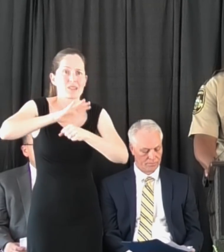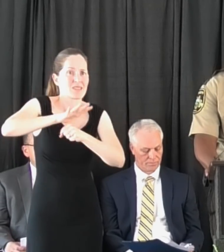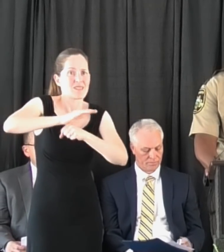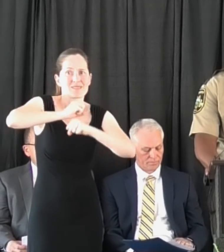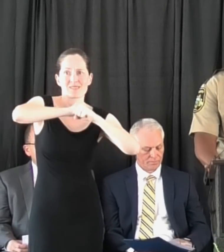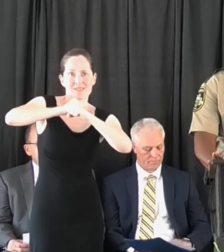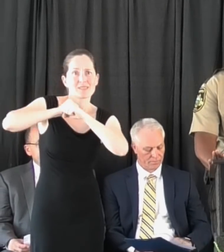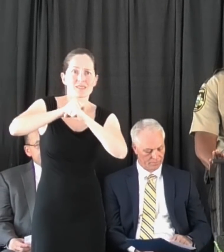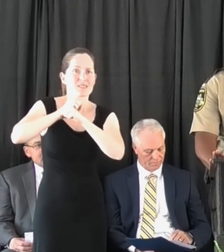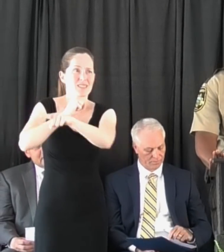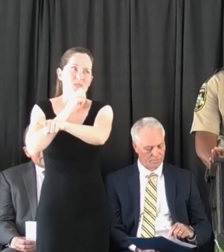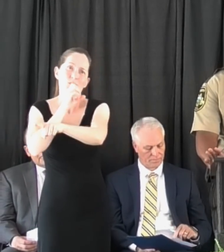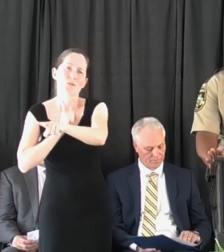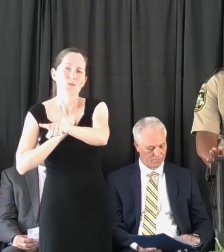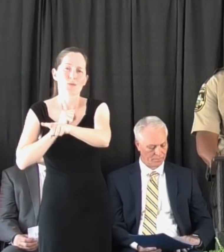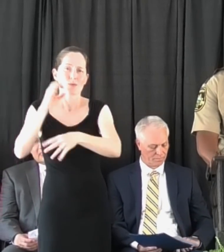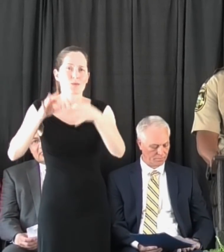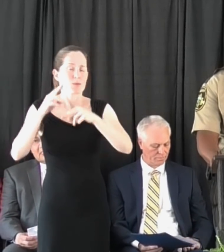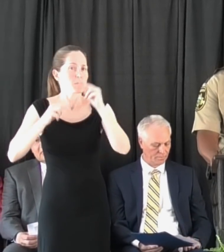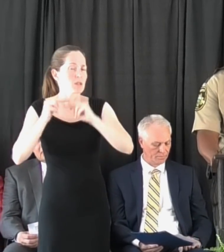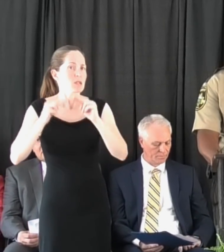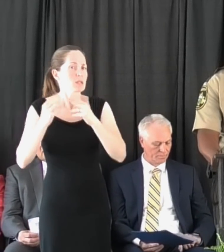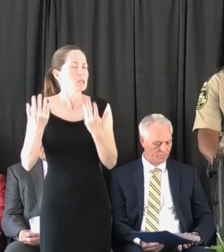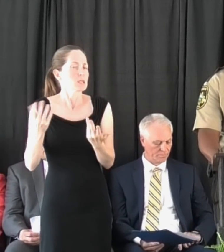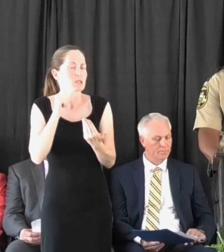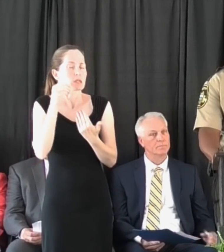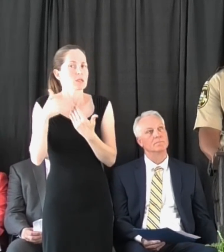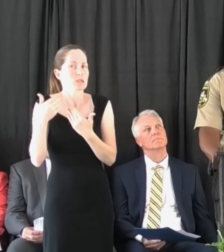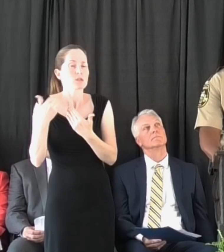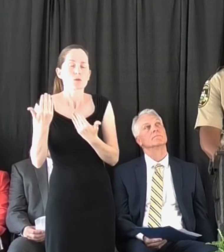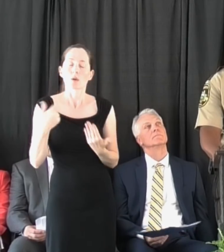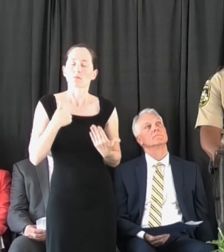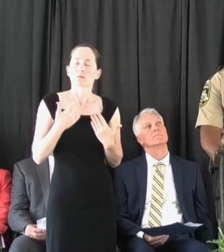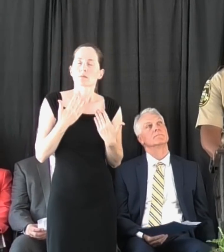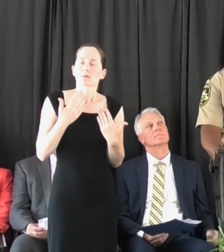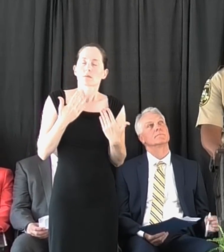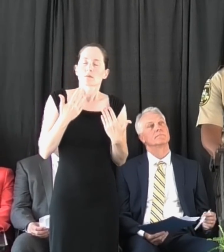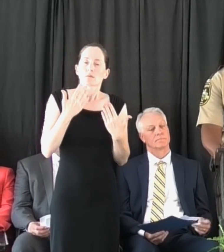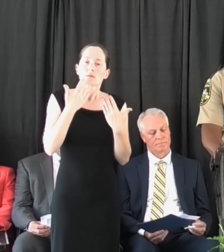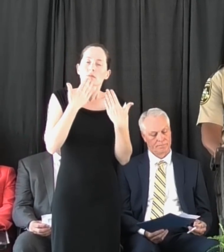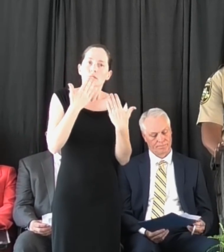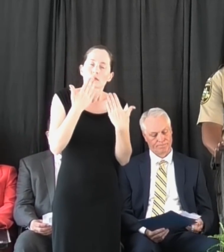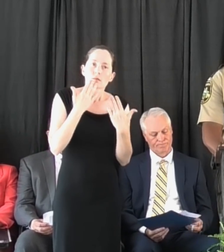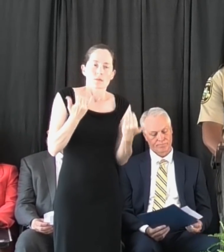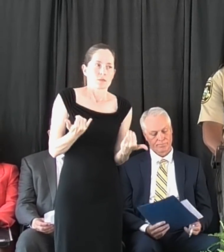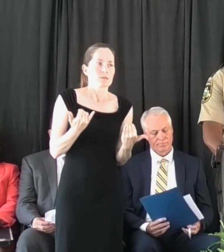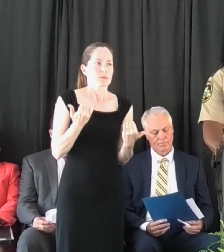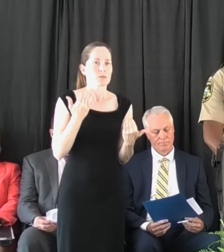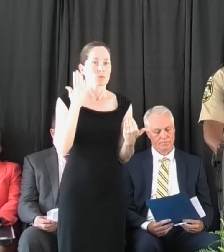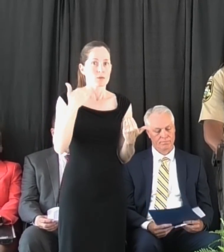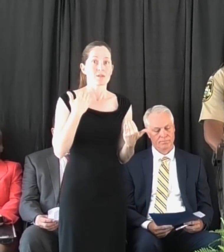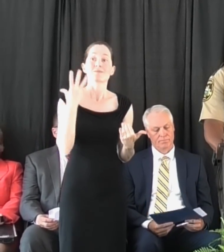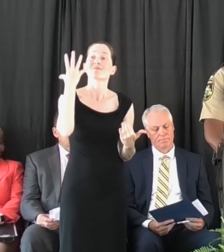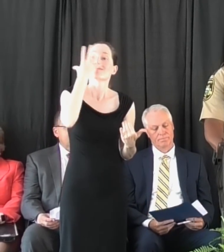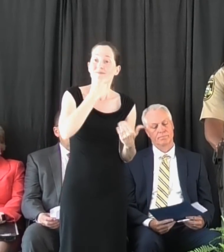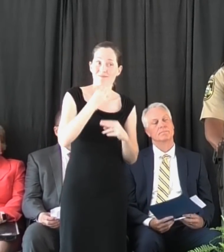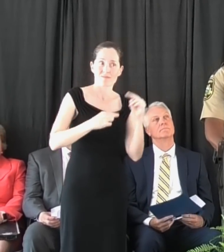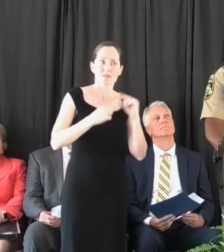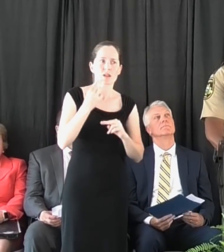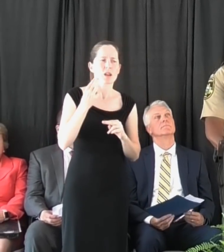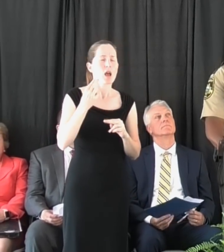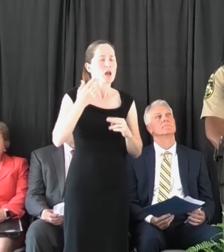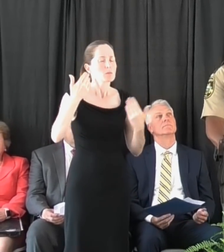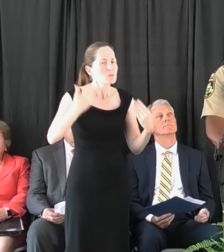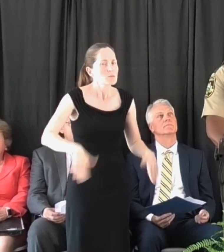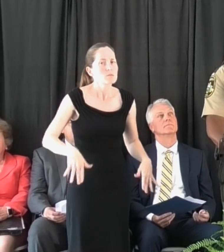on my watch. So for that, I'm very grateful that we're getting the new courthouse. Once again, it's going to be beautiful, but more importantly, you're going to have one of the